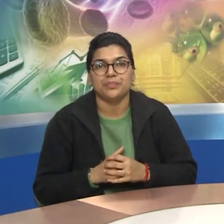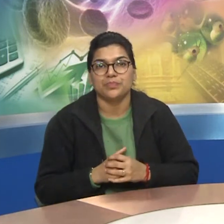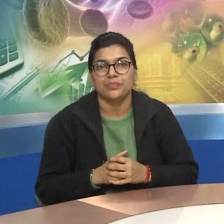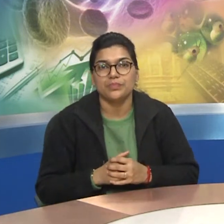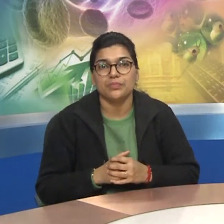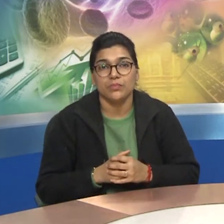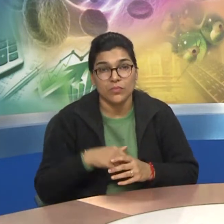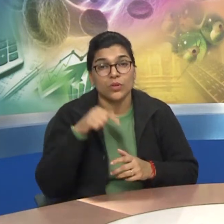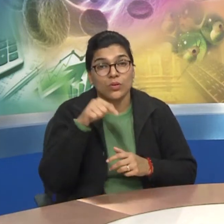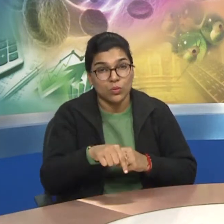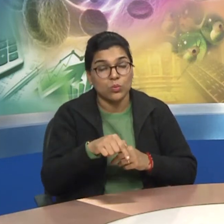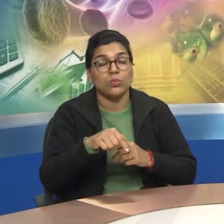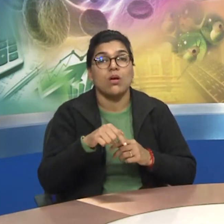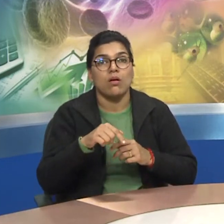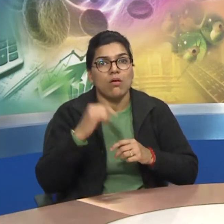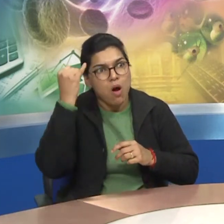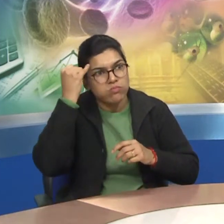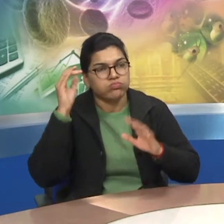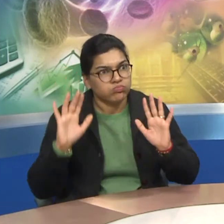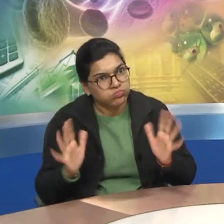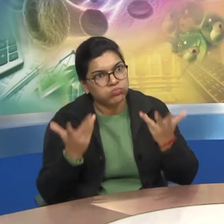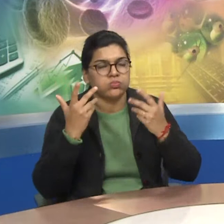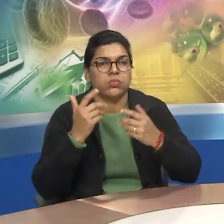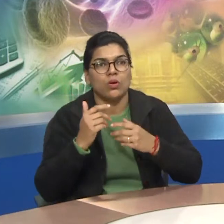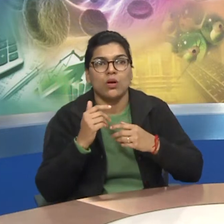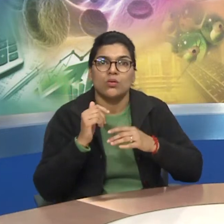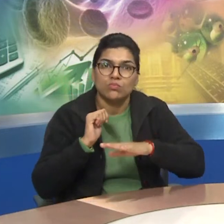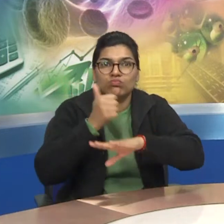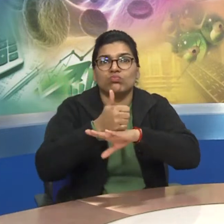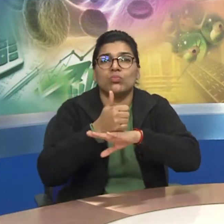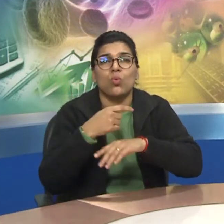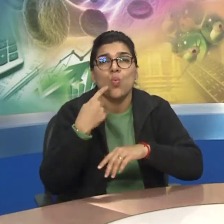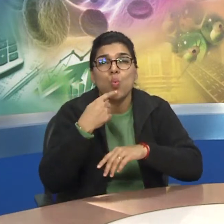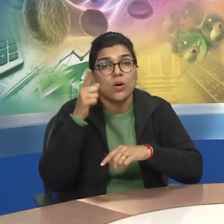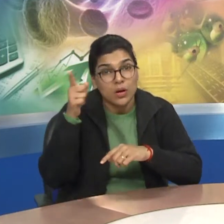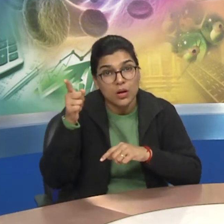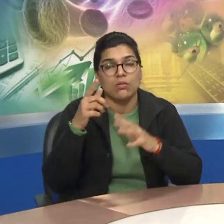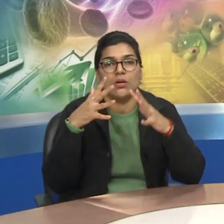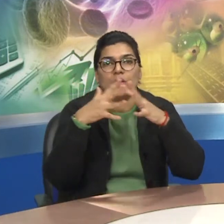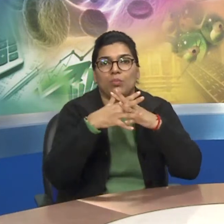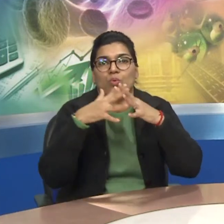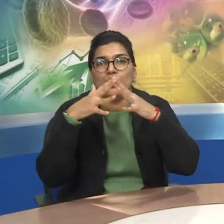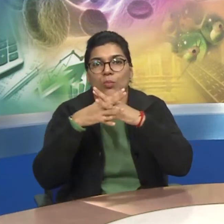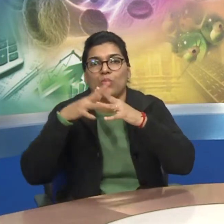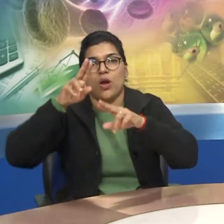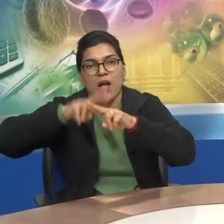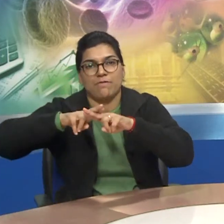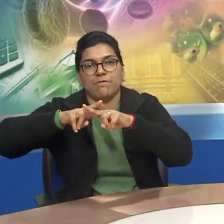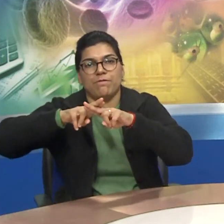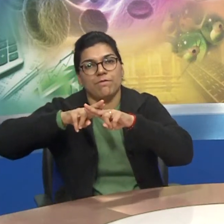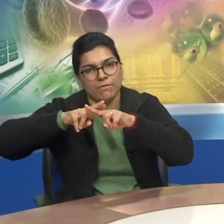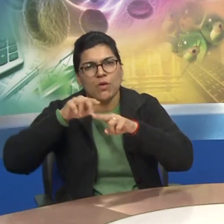and it is organized by the WWF. It means World